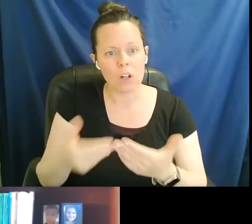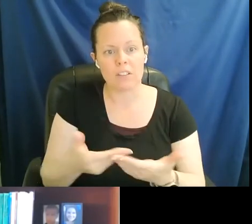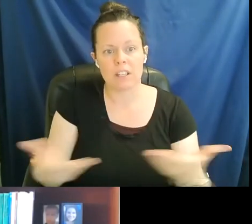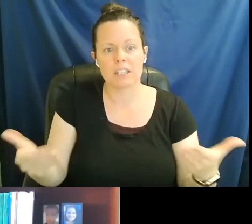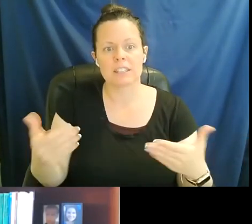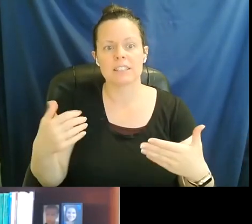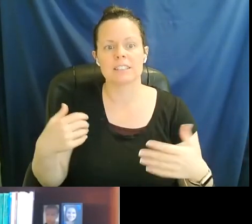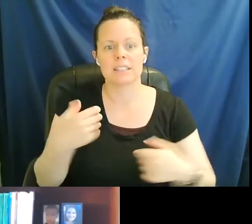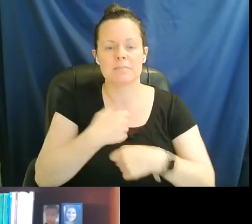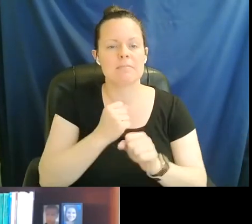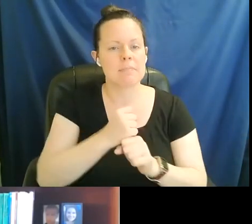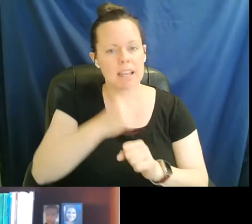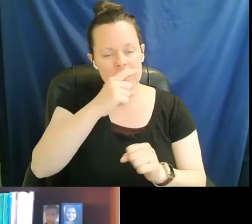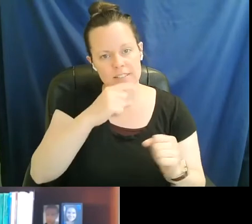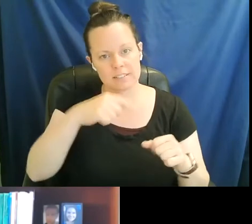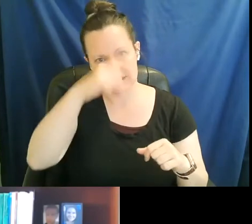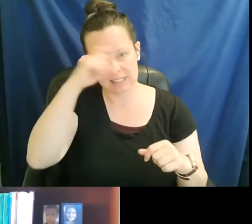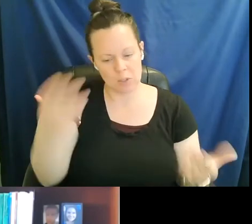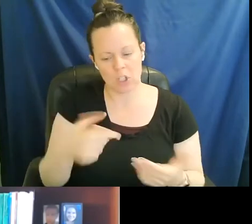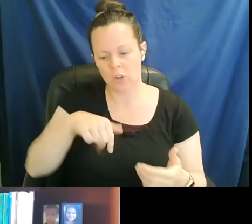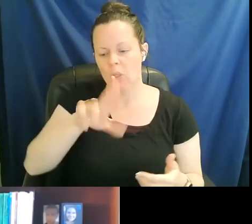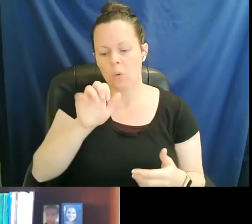Cities great. Thank you.